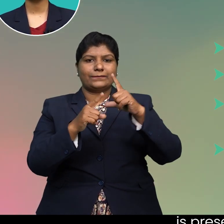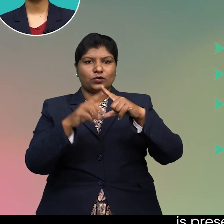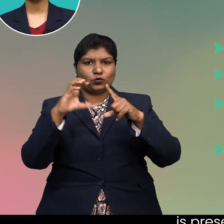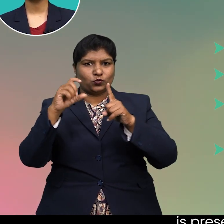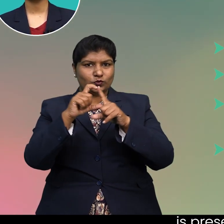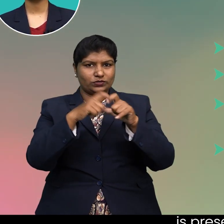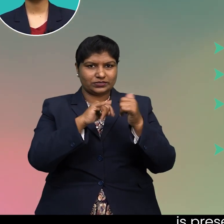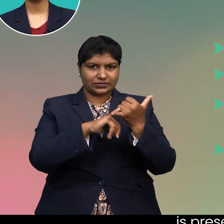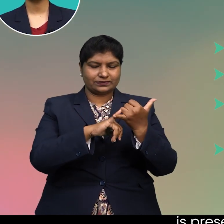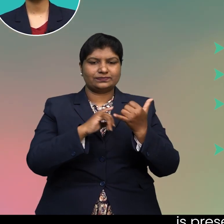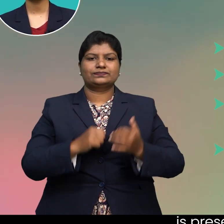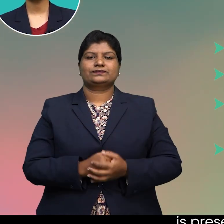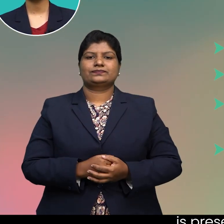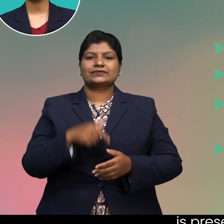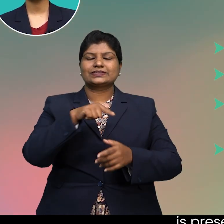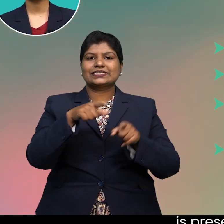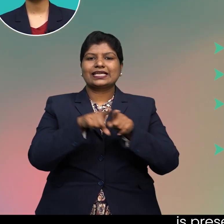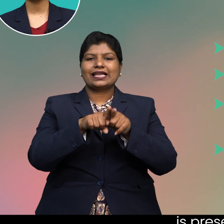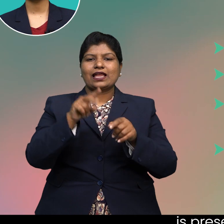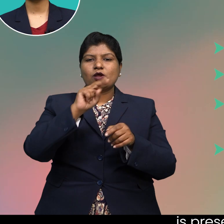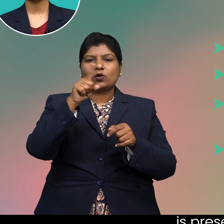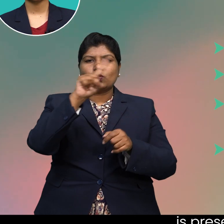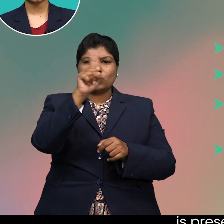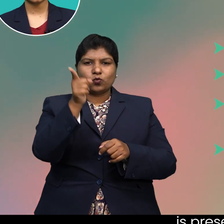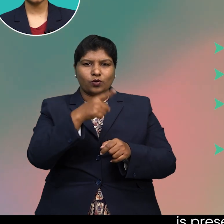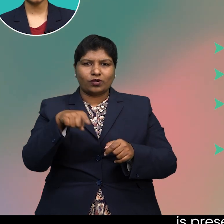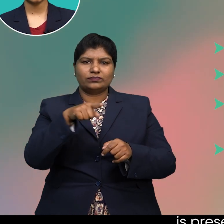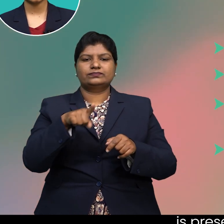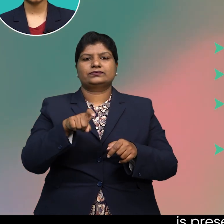There is little segmentation.